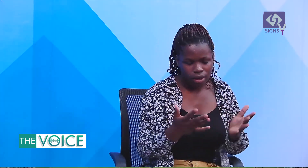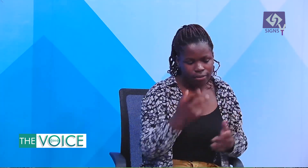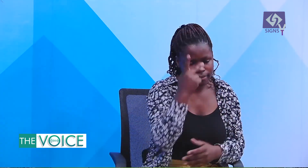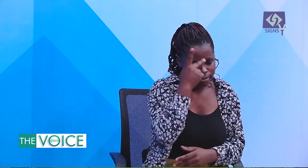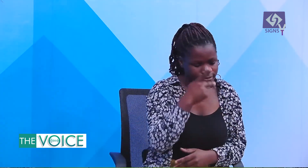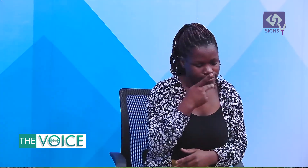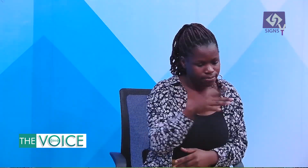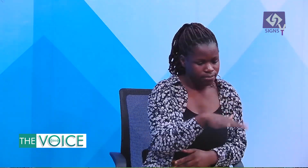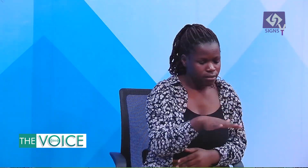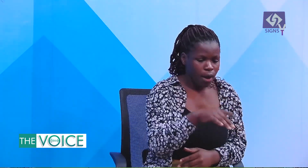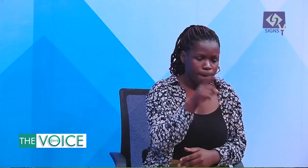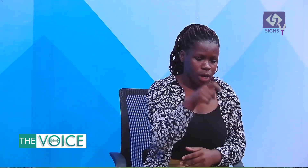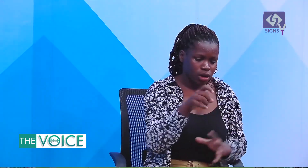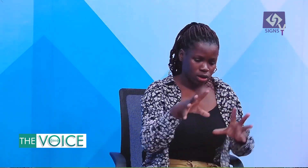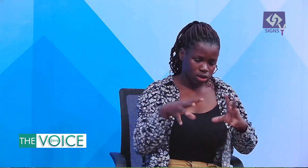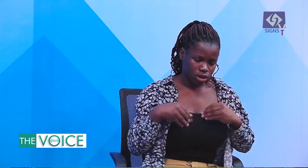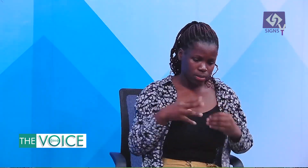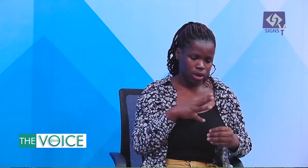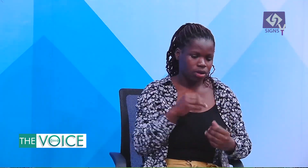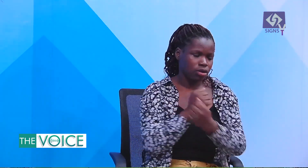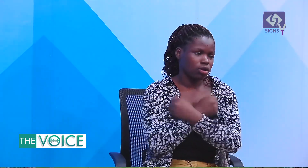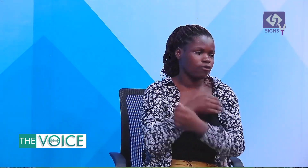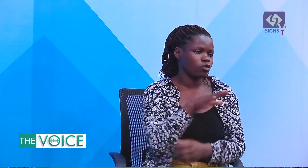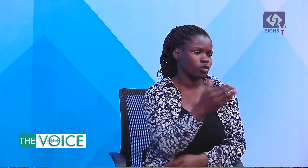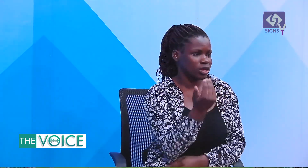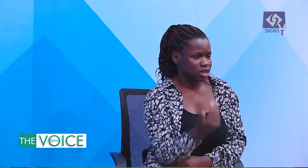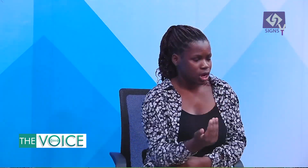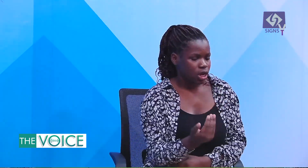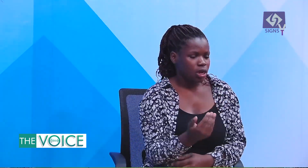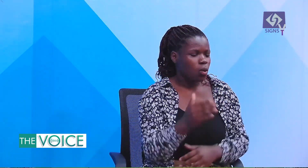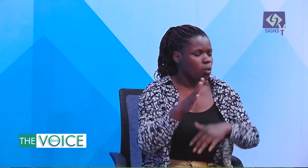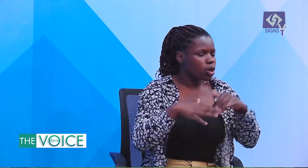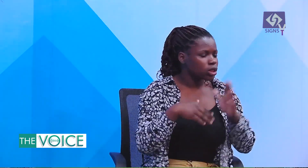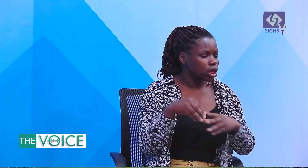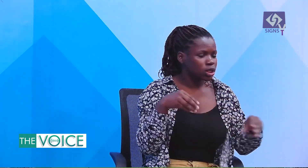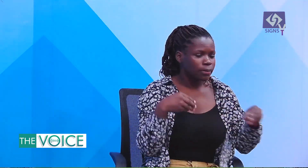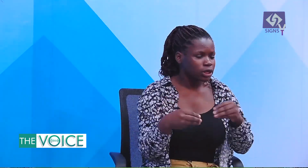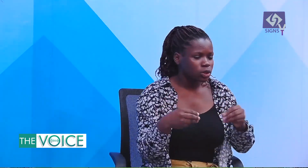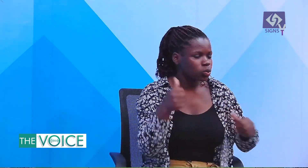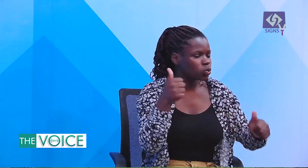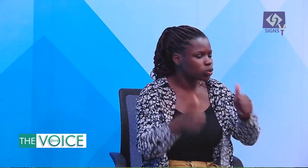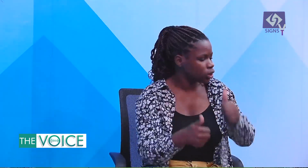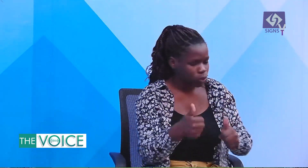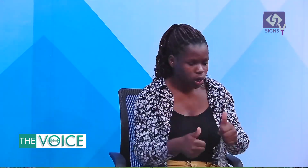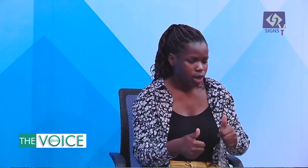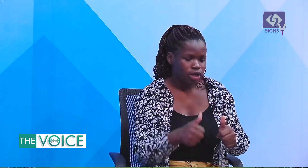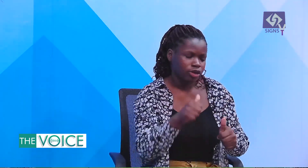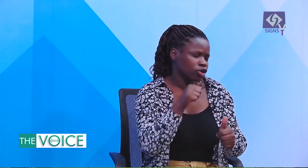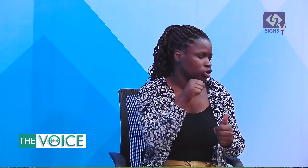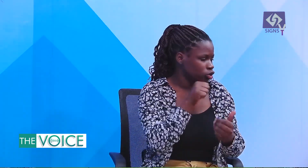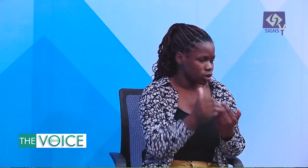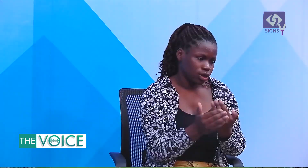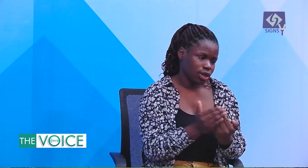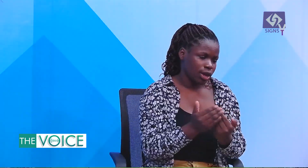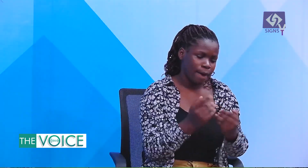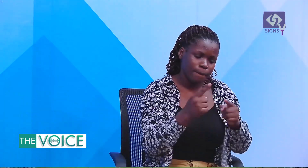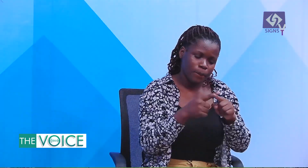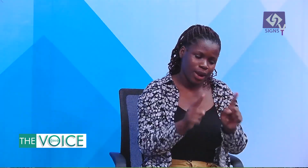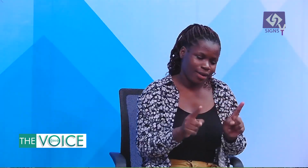very important which the parents have to remember is accepting and loving their children, with or without, or with any type